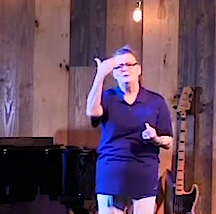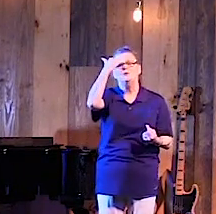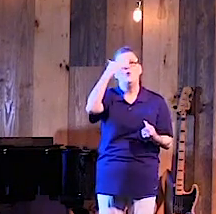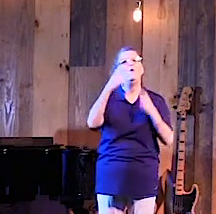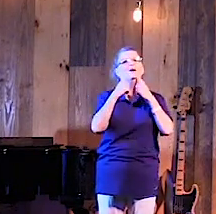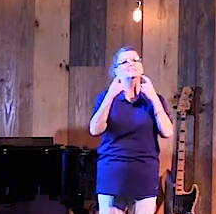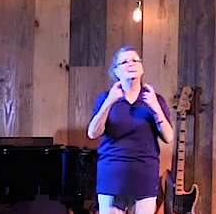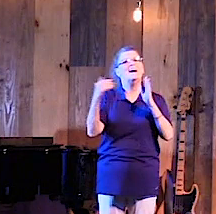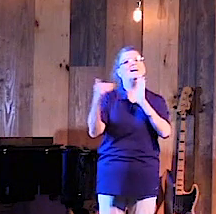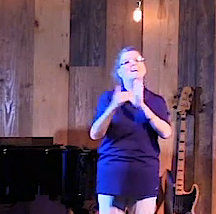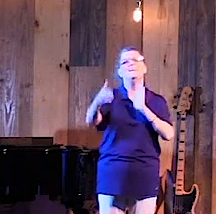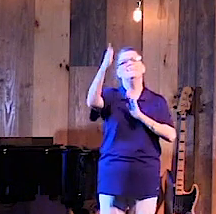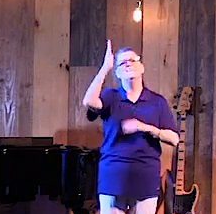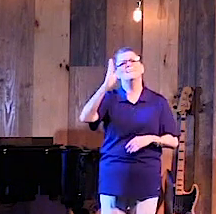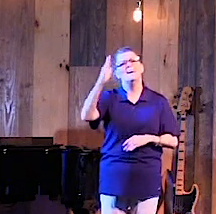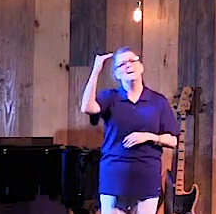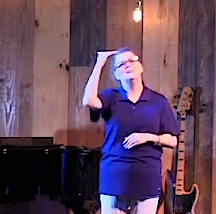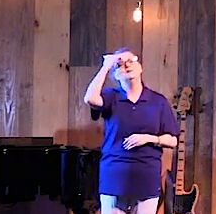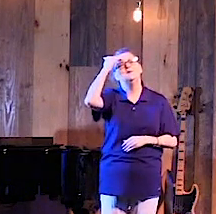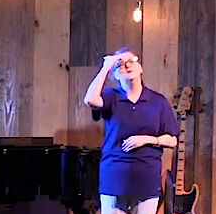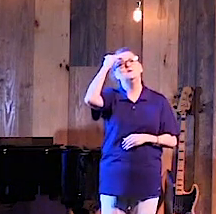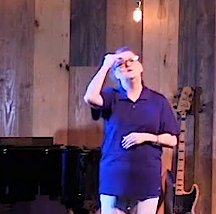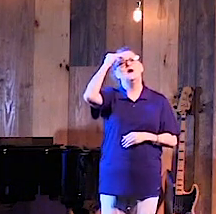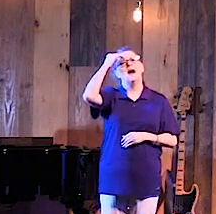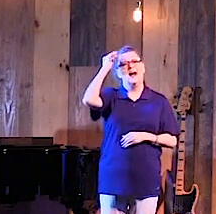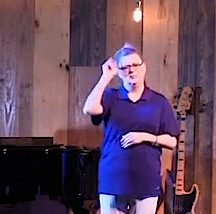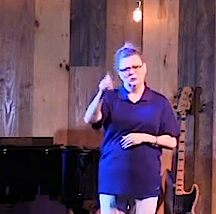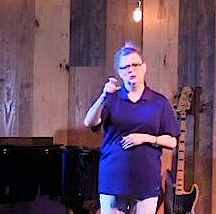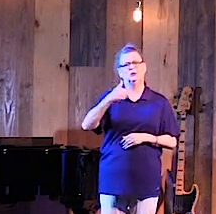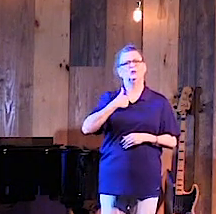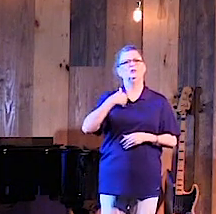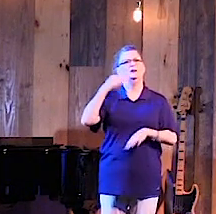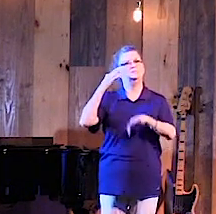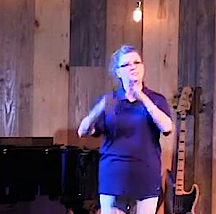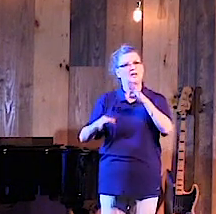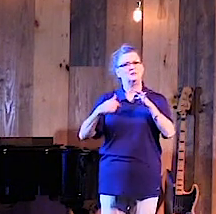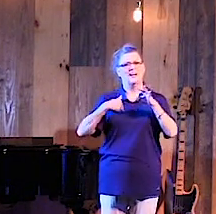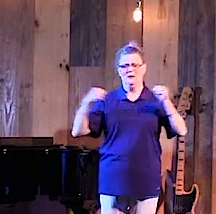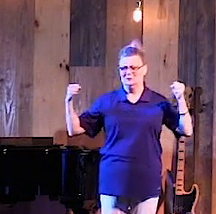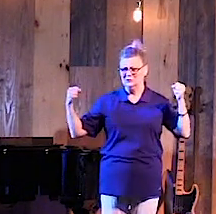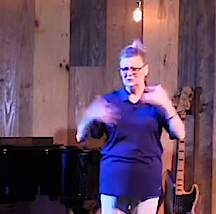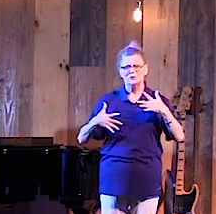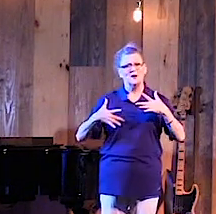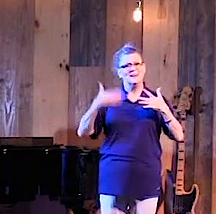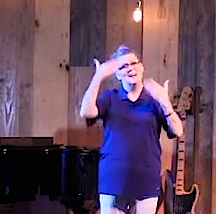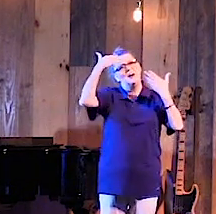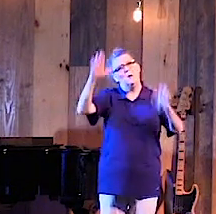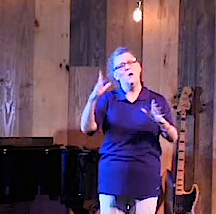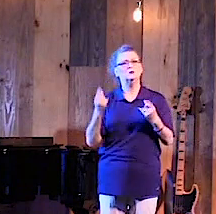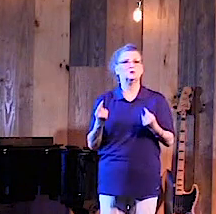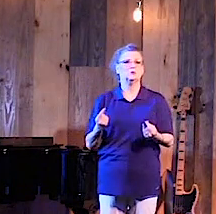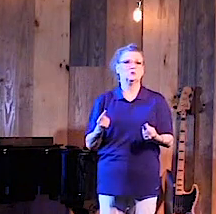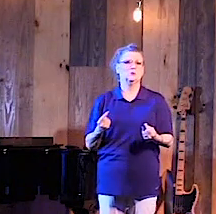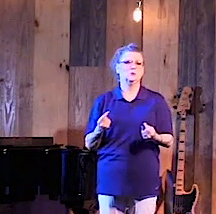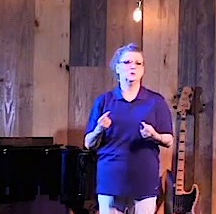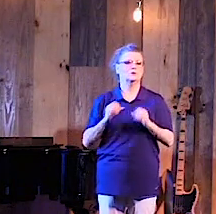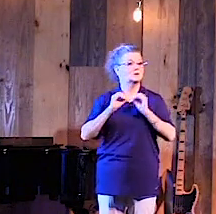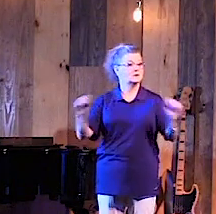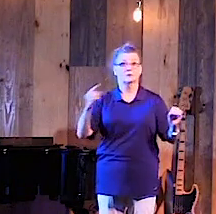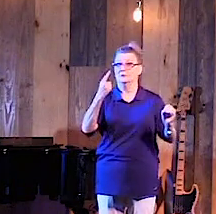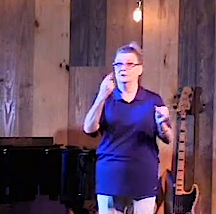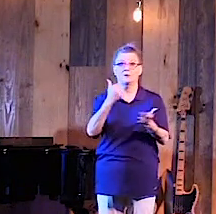sinned against God. I knew that I deserved his judgment. And I was so afraid and I didn't know what to do. And nobody helped